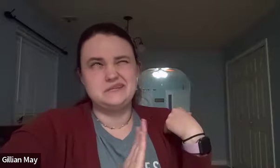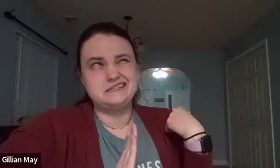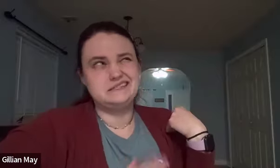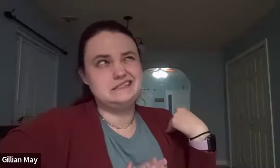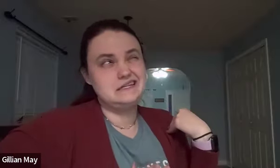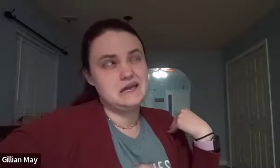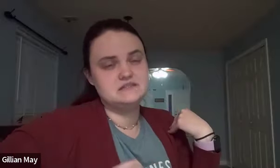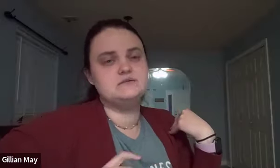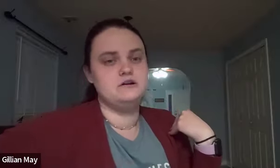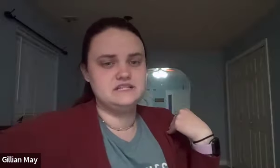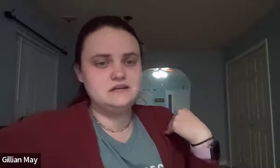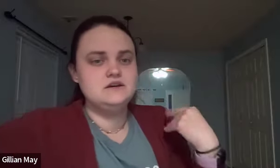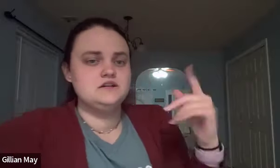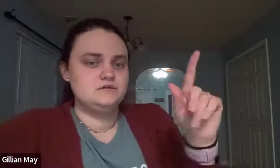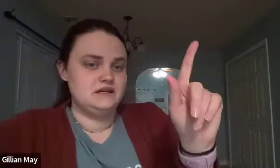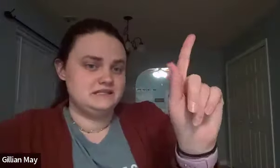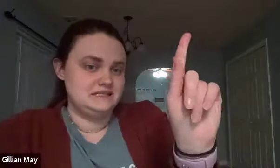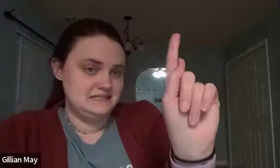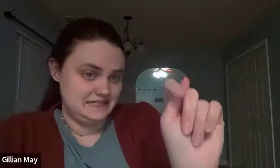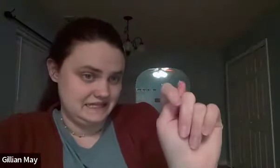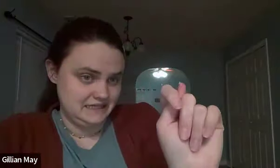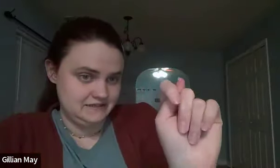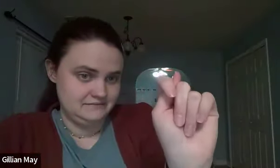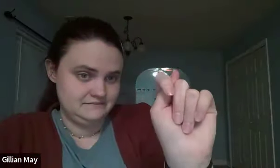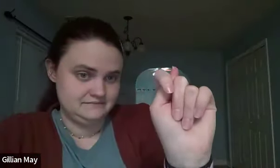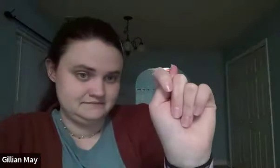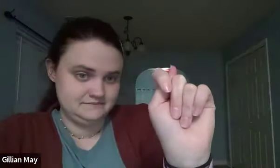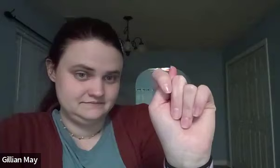at S, so we're on T. So we had T.